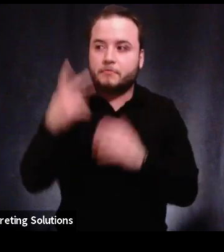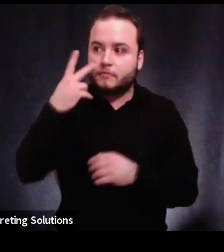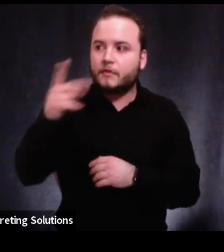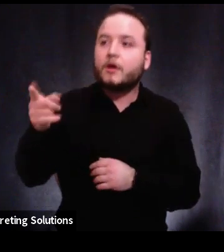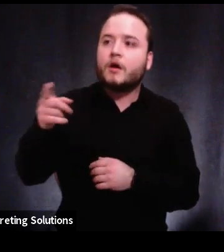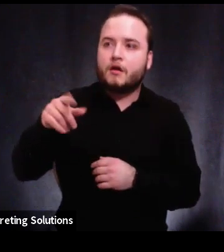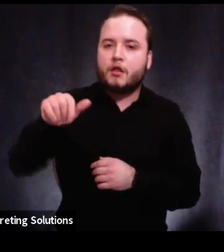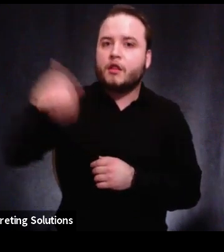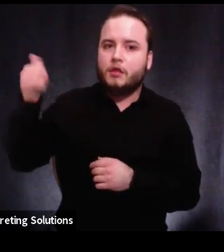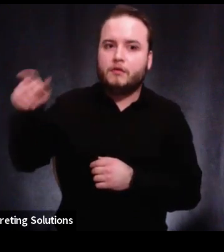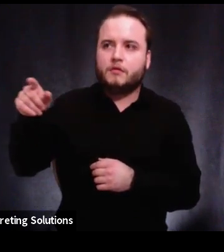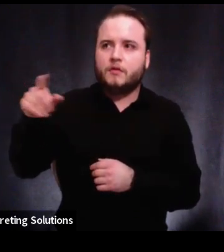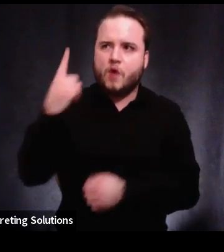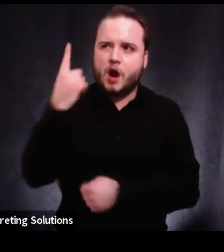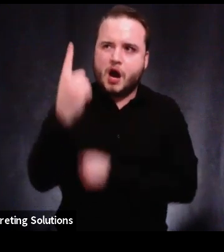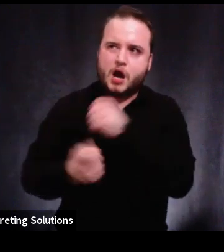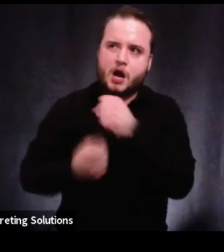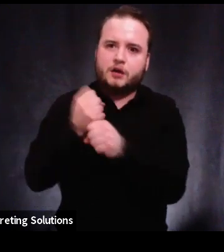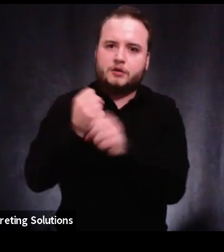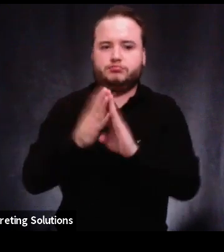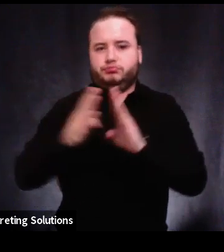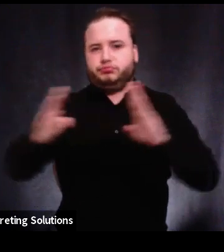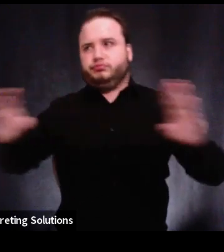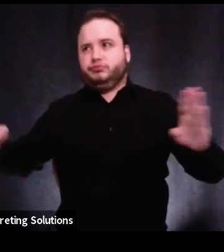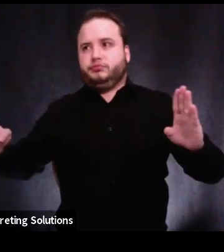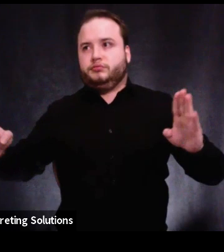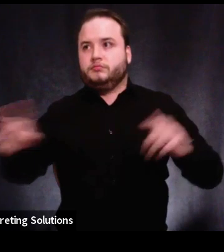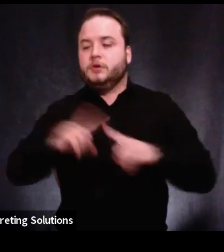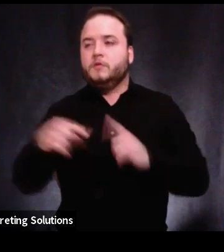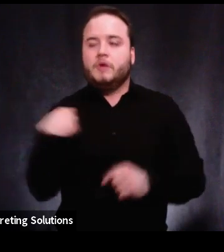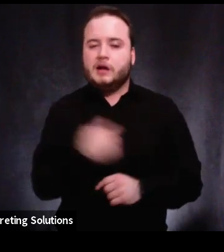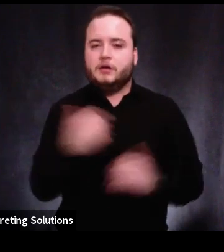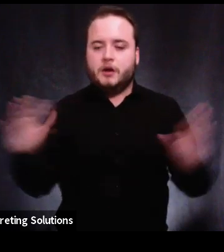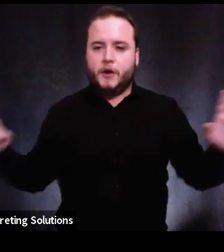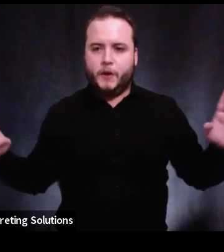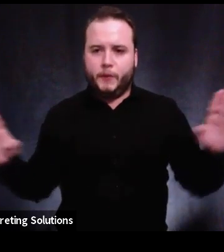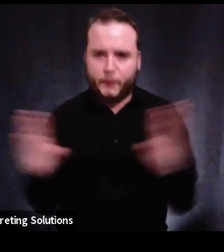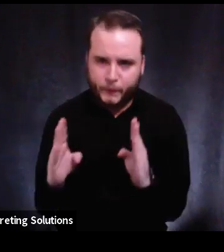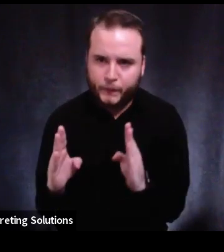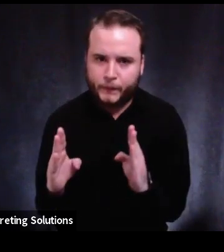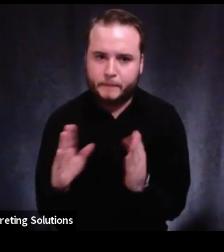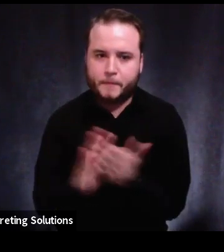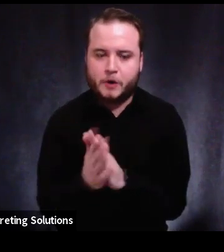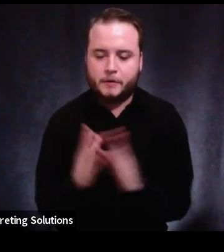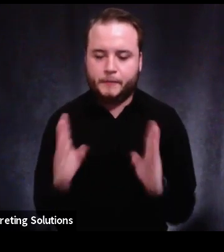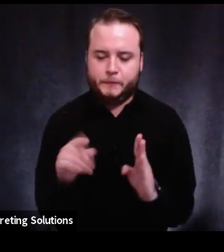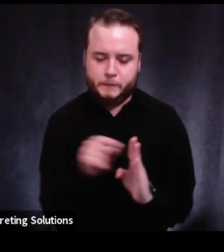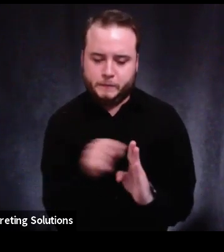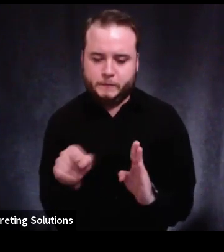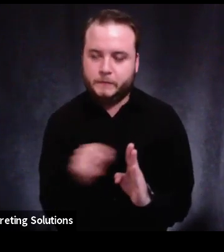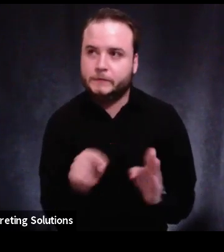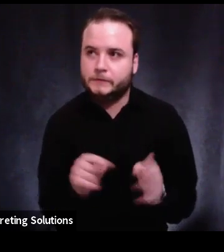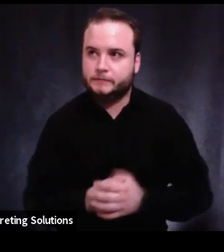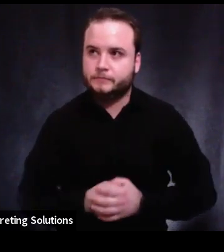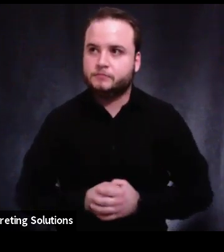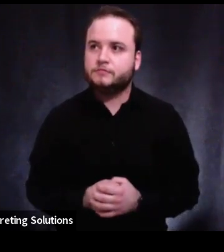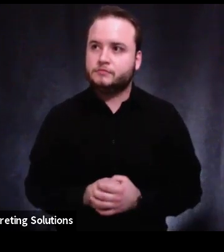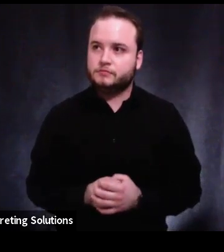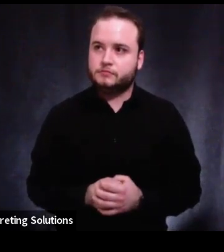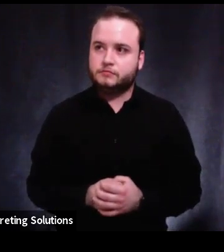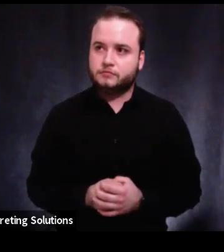duration and the impacts or the outcome of the scenarios